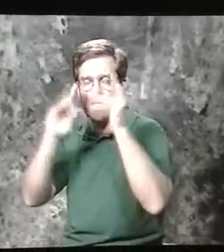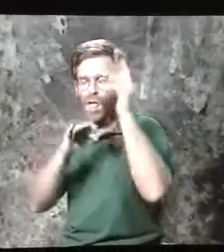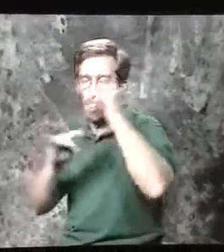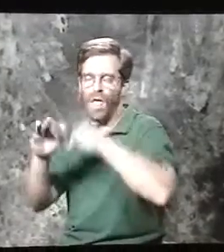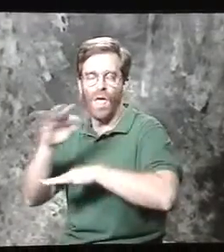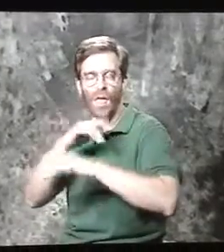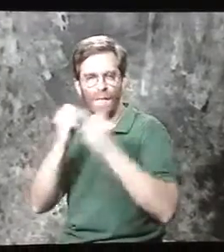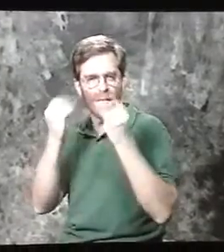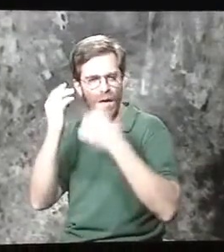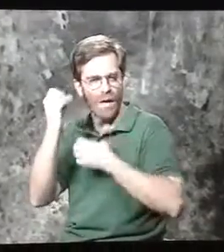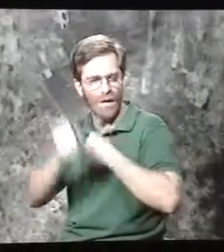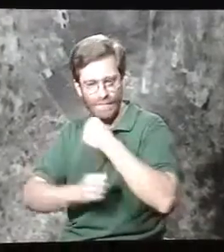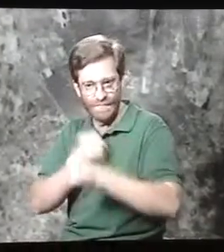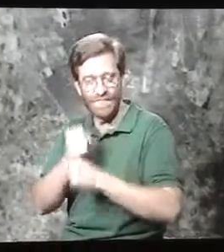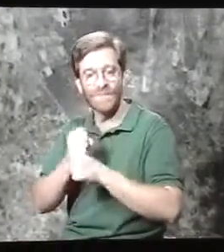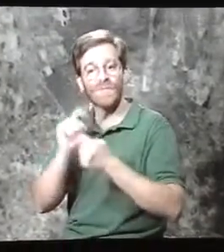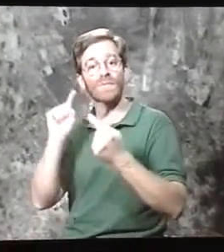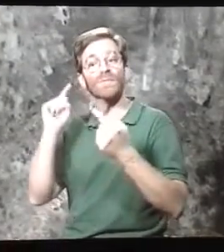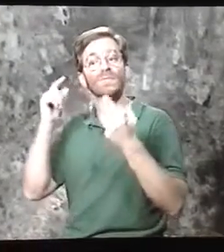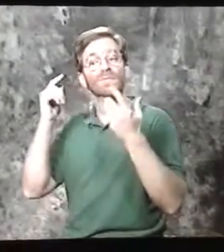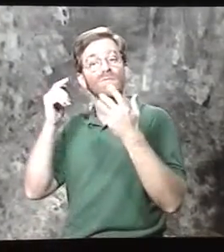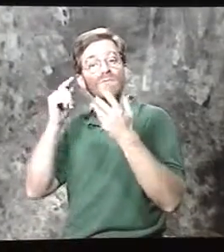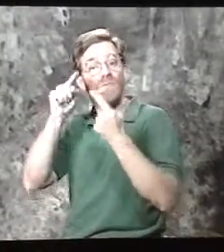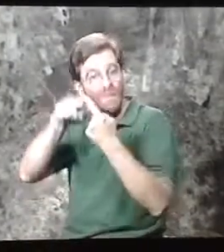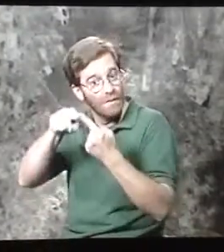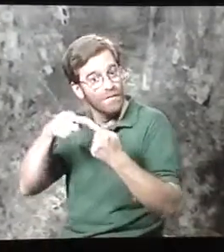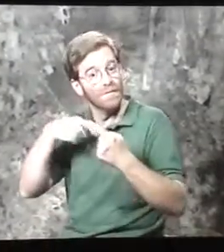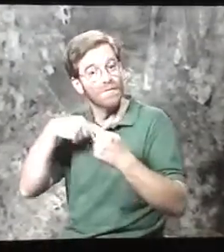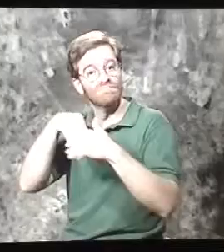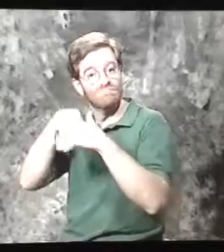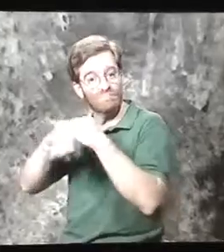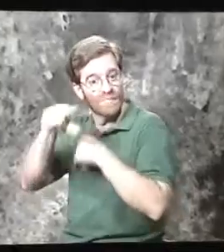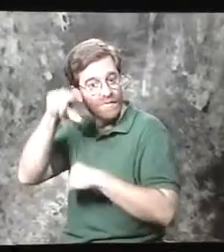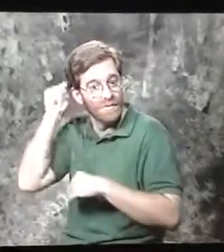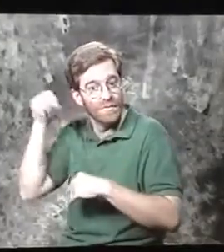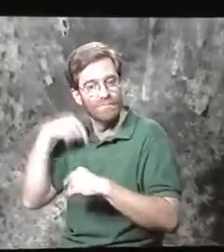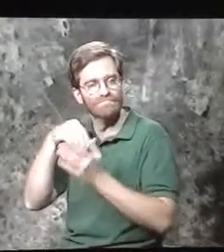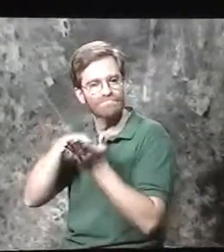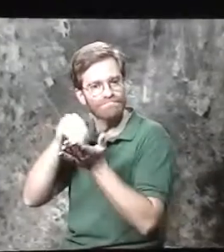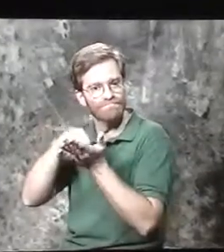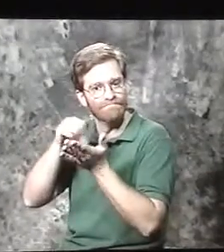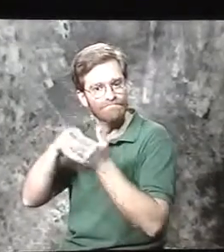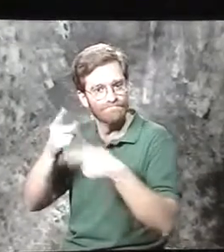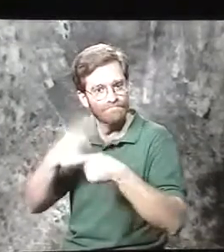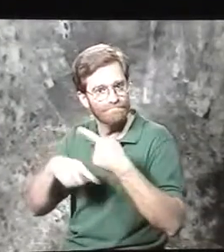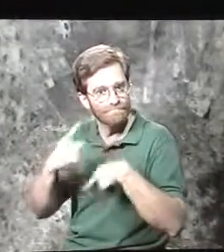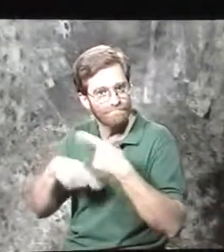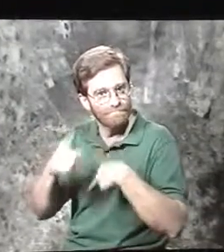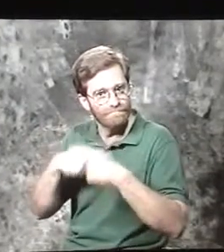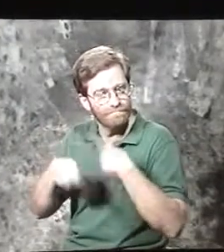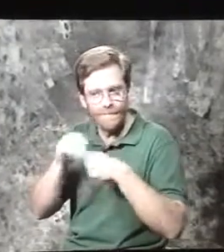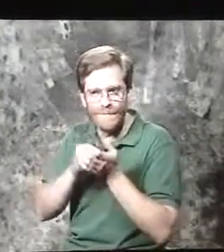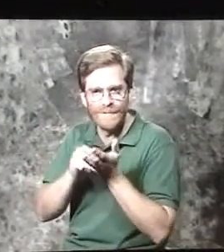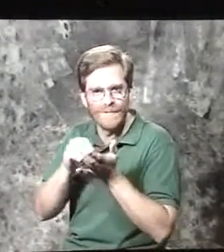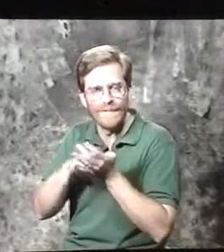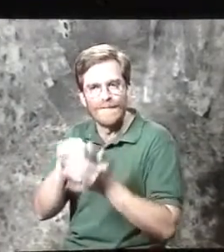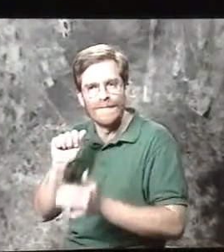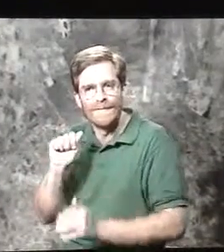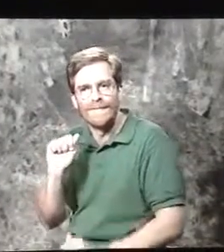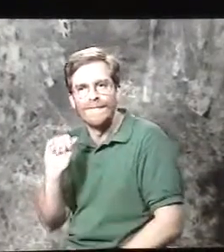berate one another. We were fighting all the times, and that happened for many years. That happened until I went to the Gallaudet to learn sign language, and I